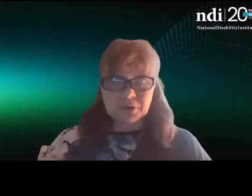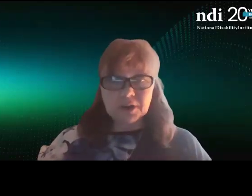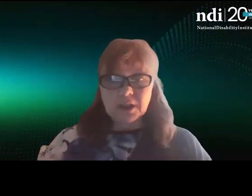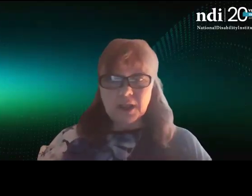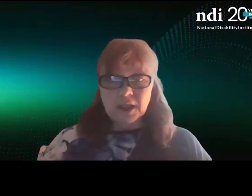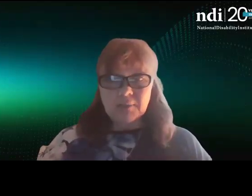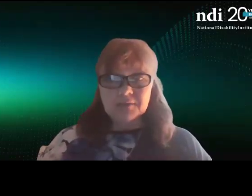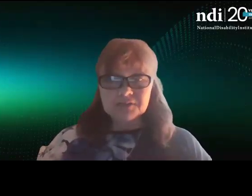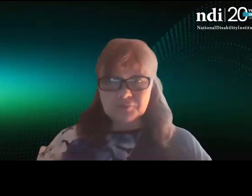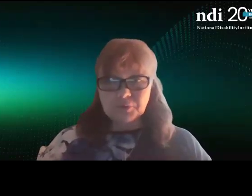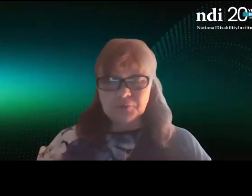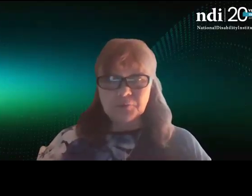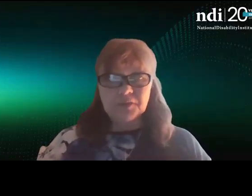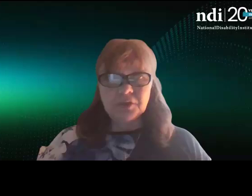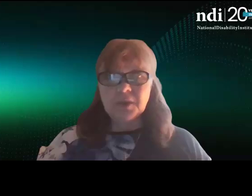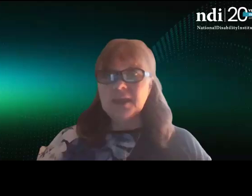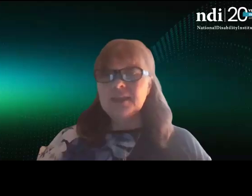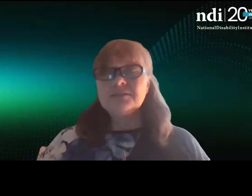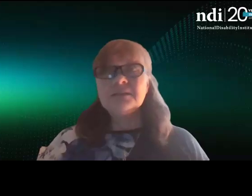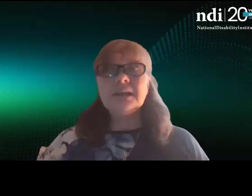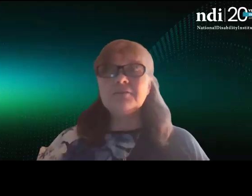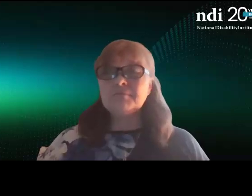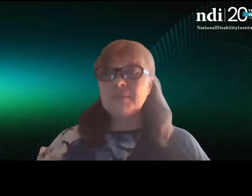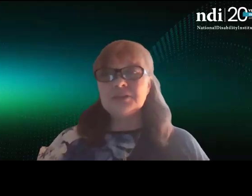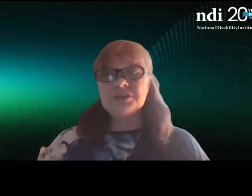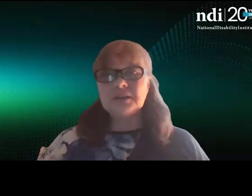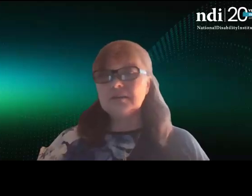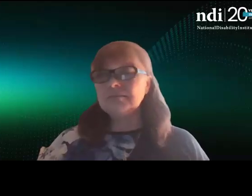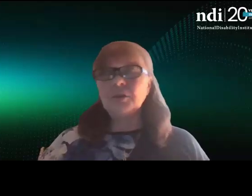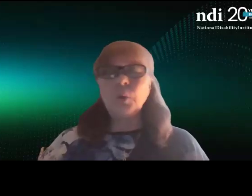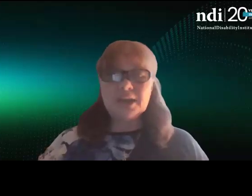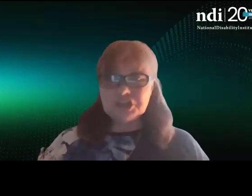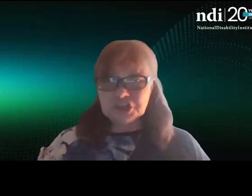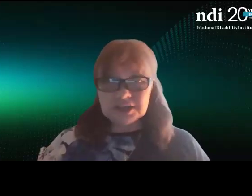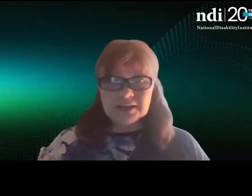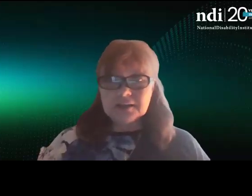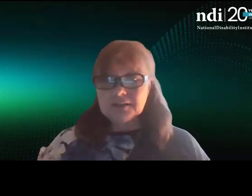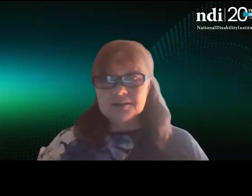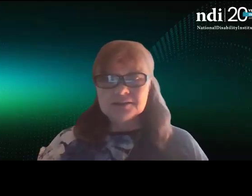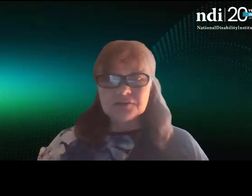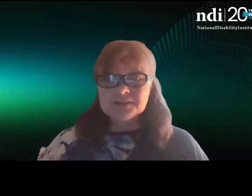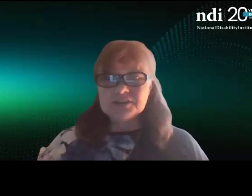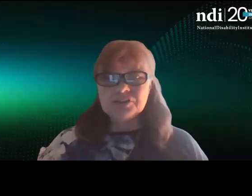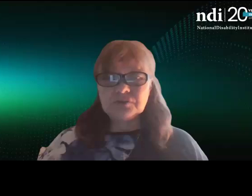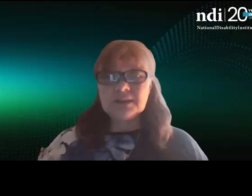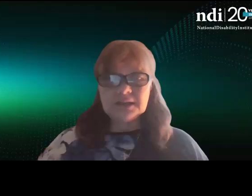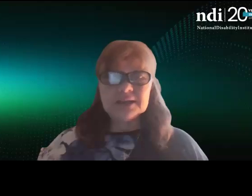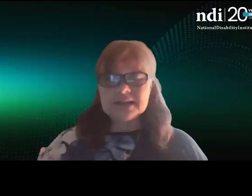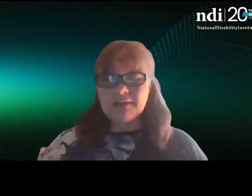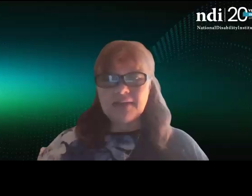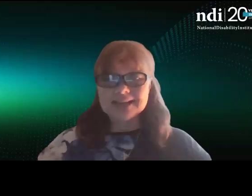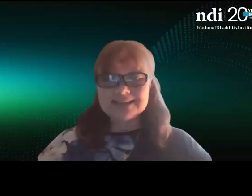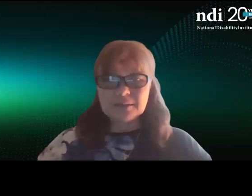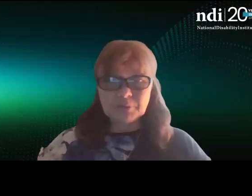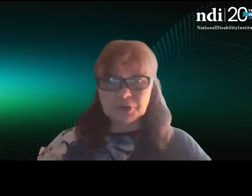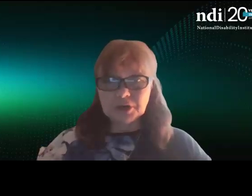large number of sort of proof with you. Is there any kind of magic equation that sort of says you really